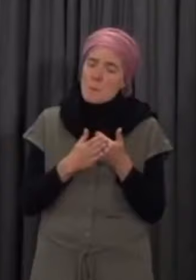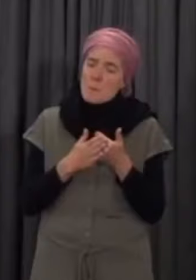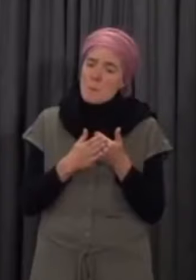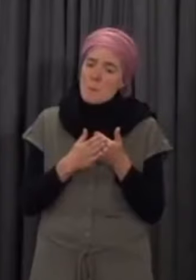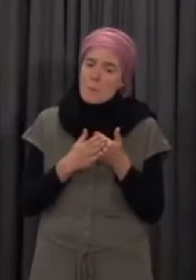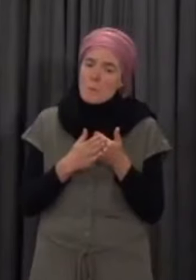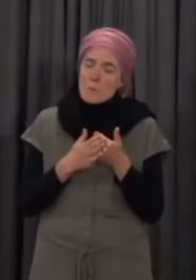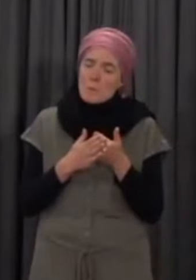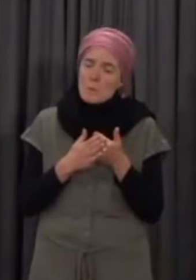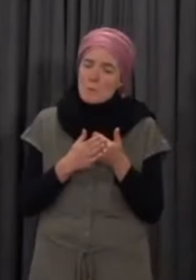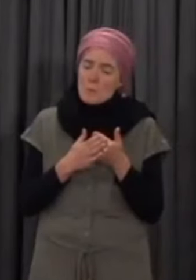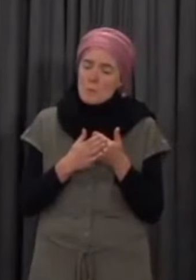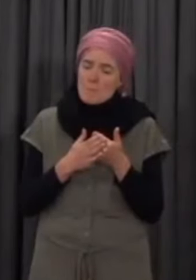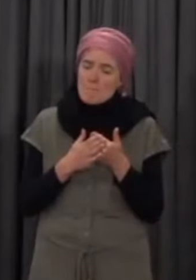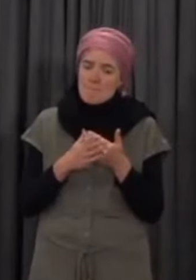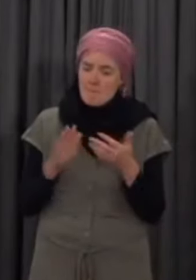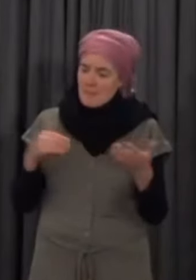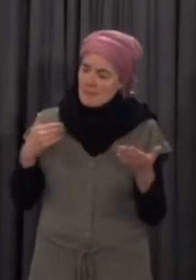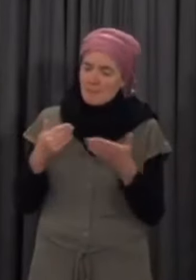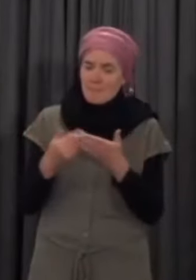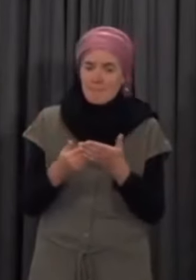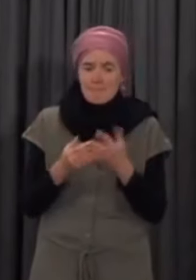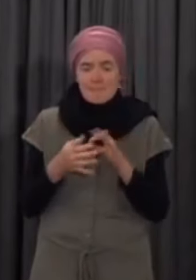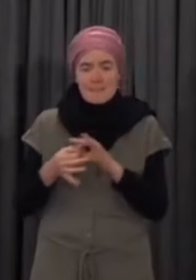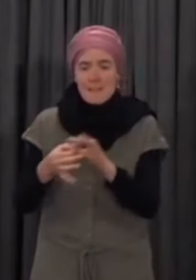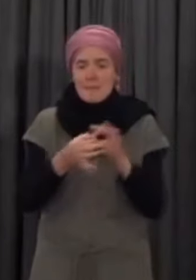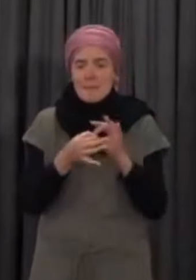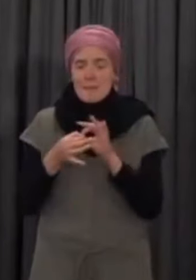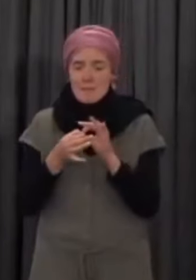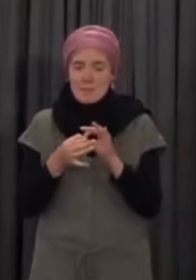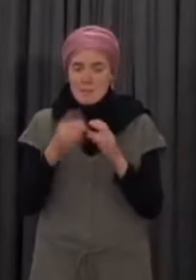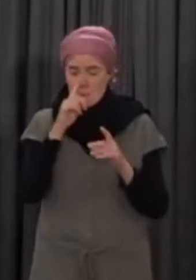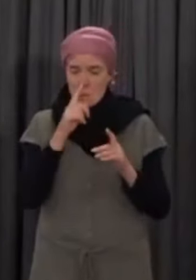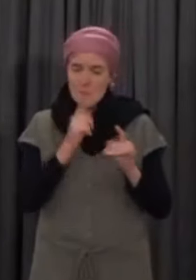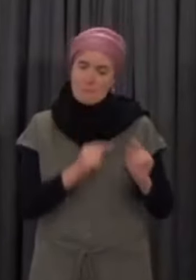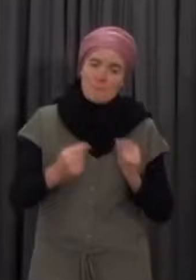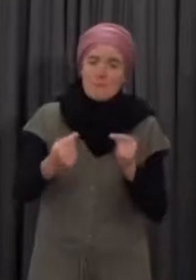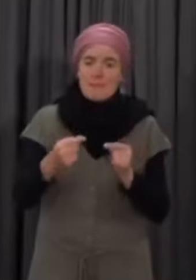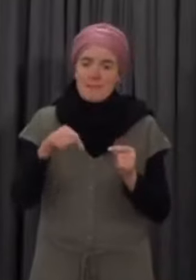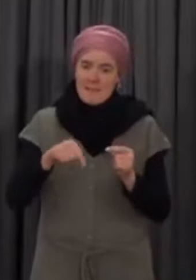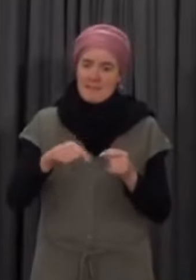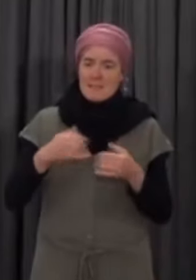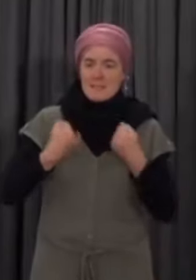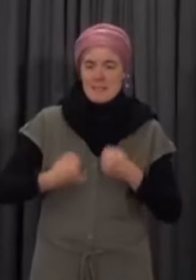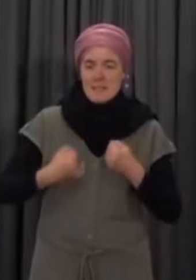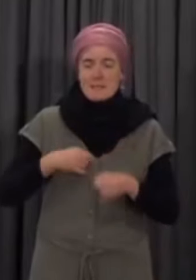together, to combat the disease, and that's why we are taking the approach we are in Wales.